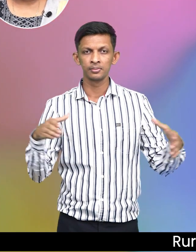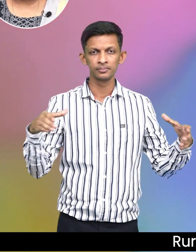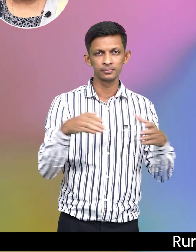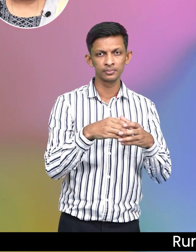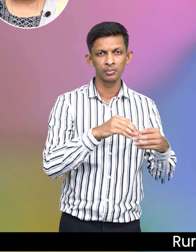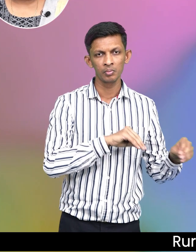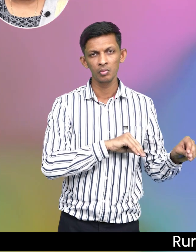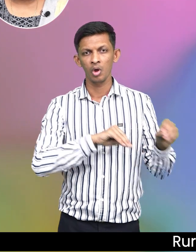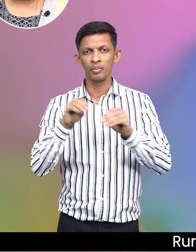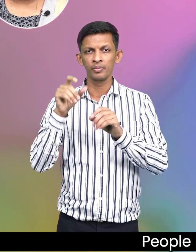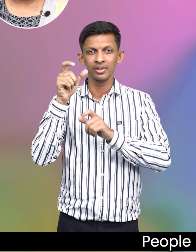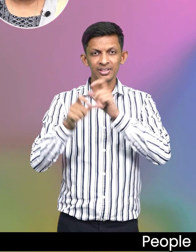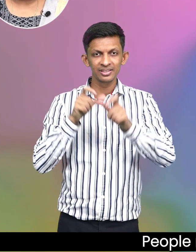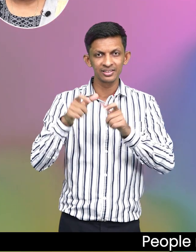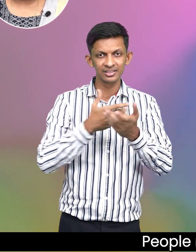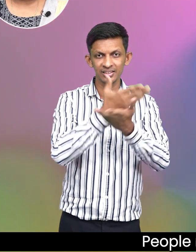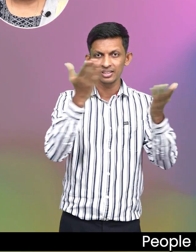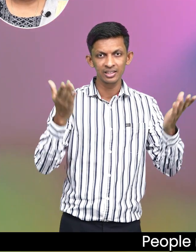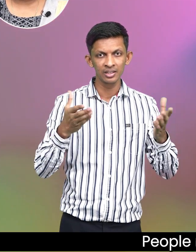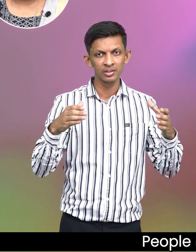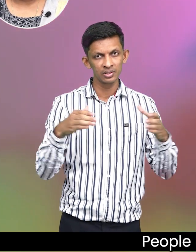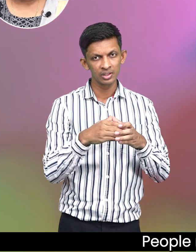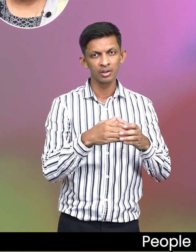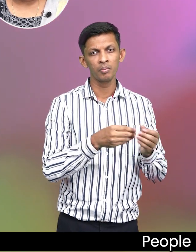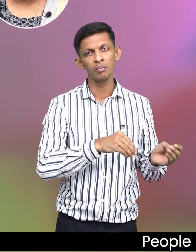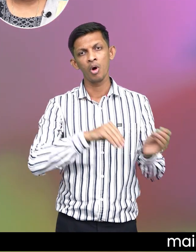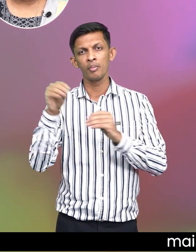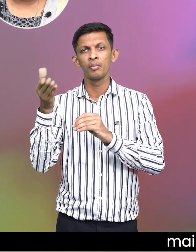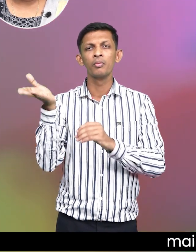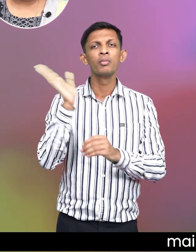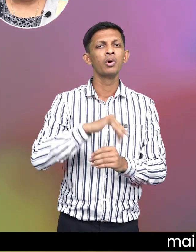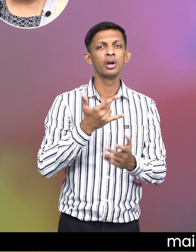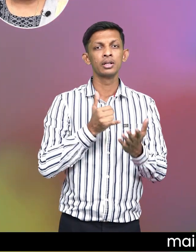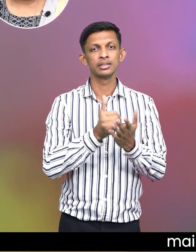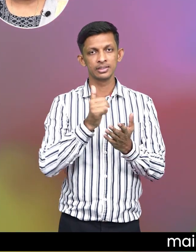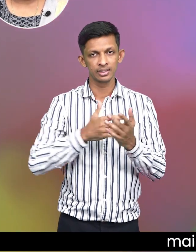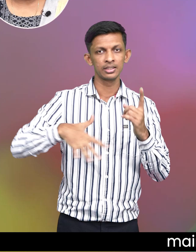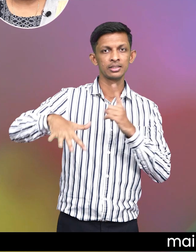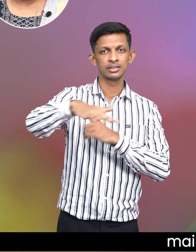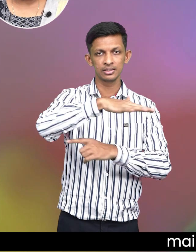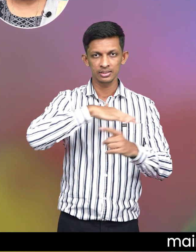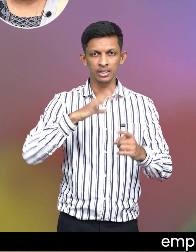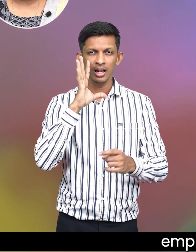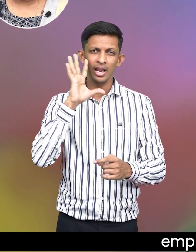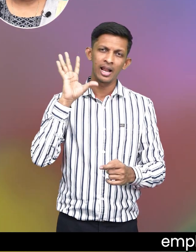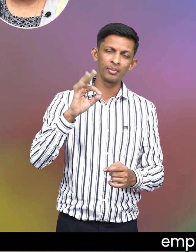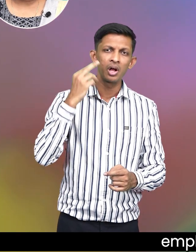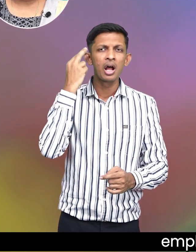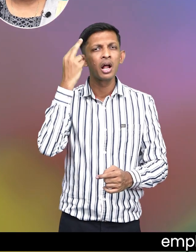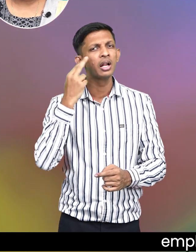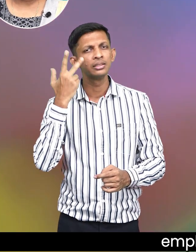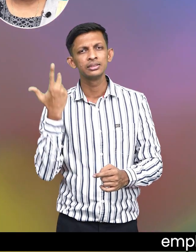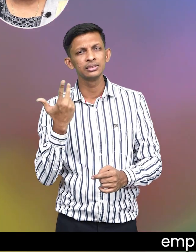Rural-urban migration. People migrate from rural areas mainly due to insufficient